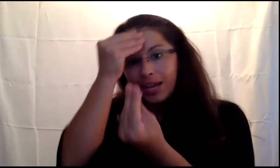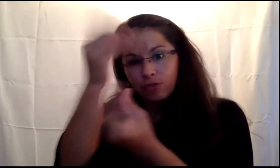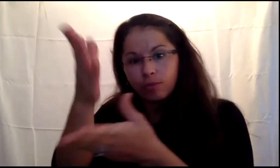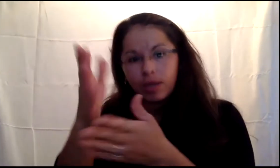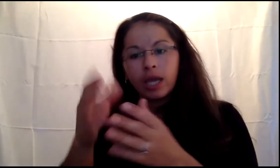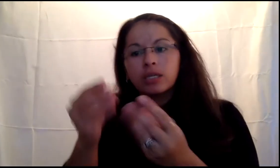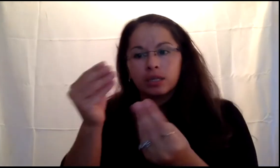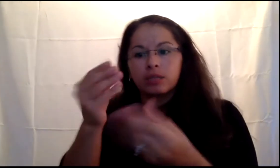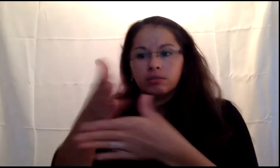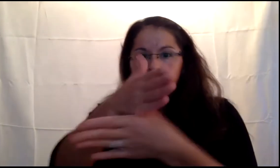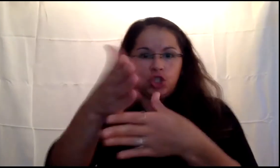need it.